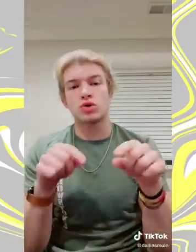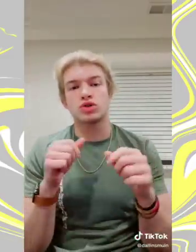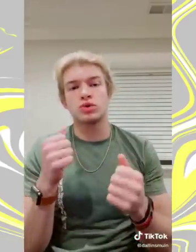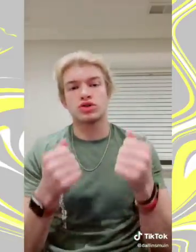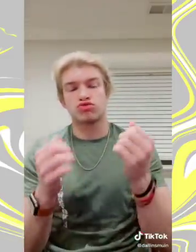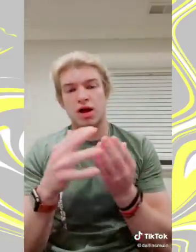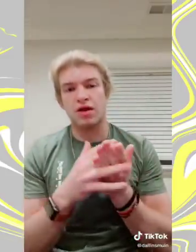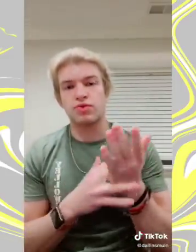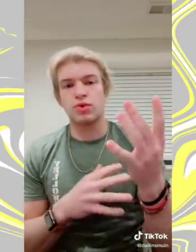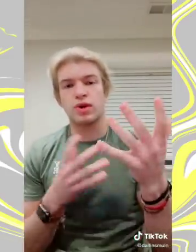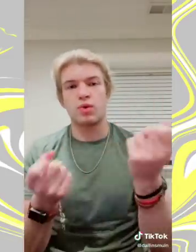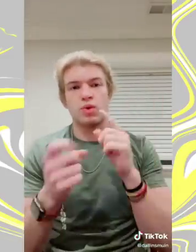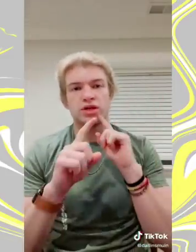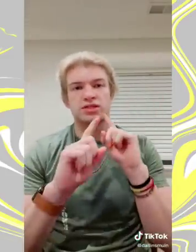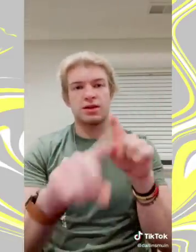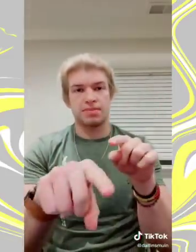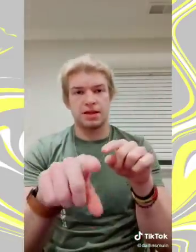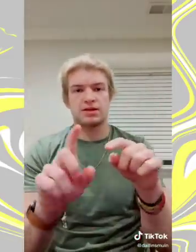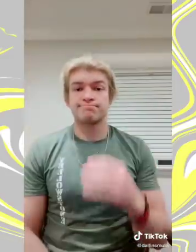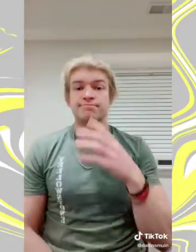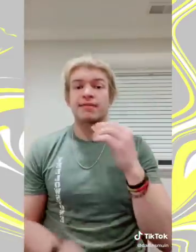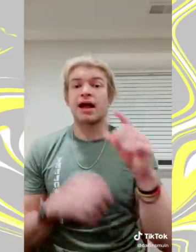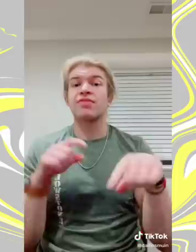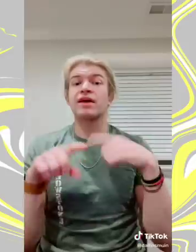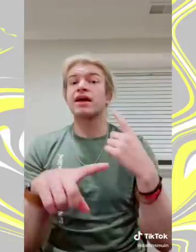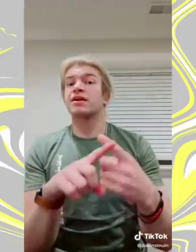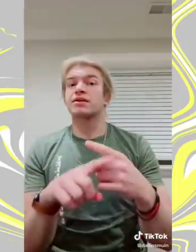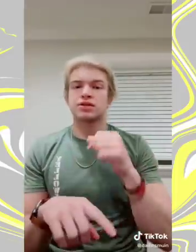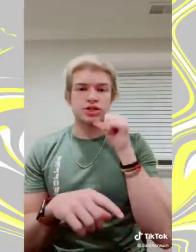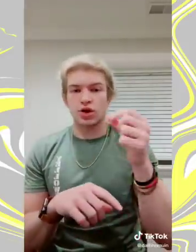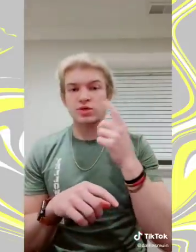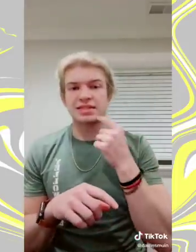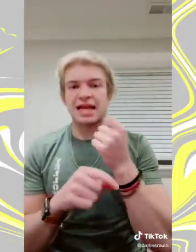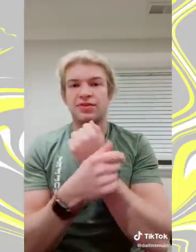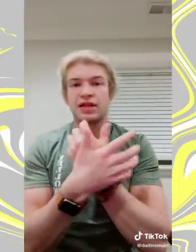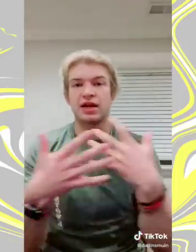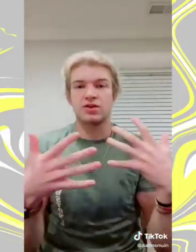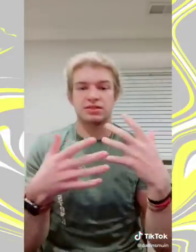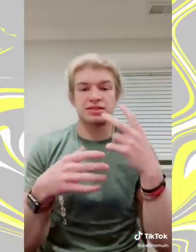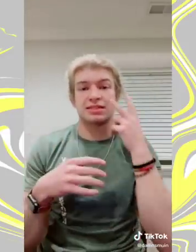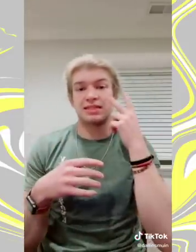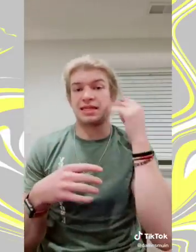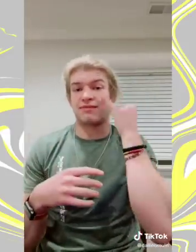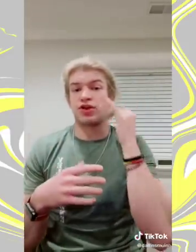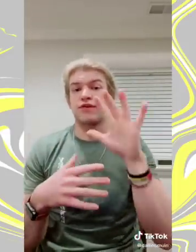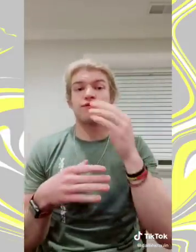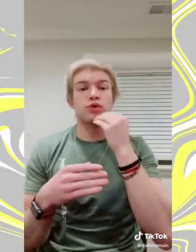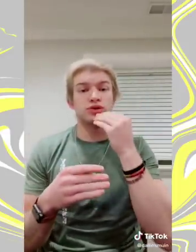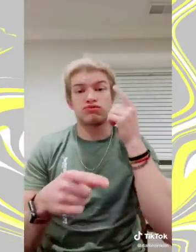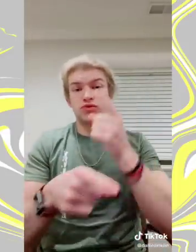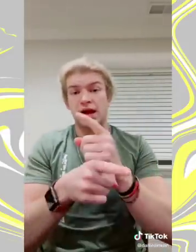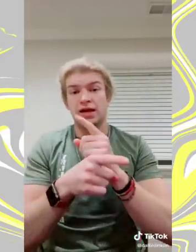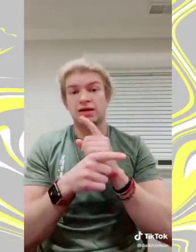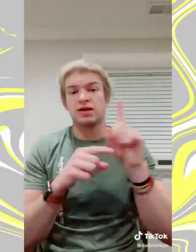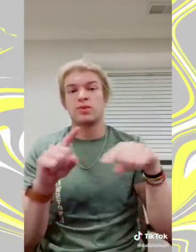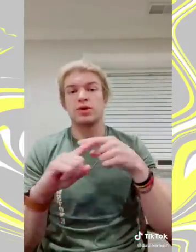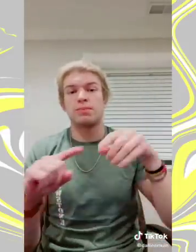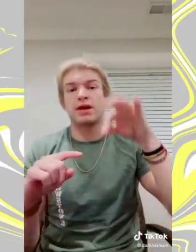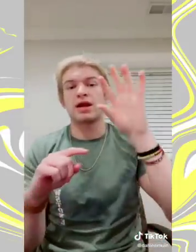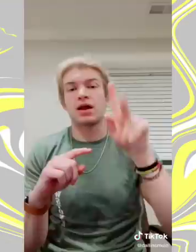a drive-thru and order something. And then don't say anything else and see if your food is right when you pick it up at